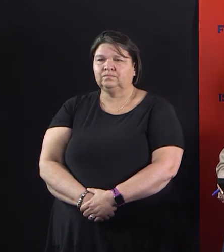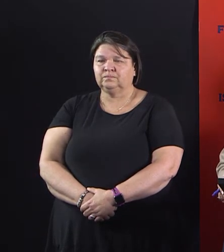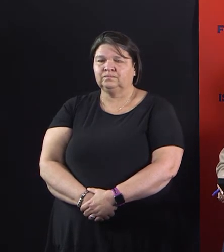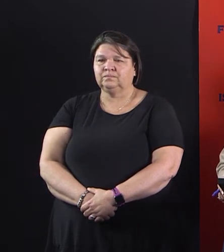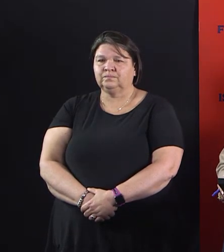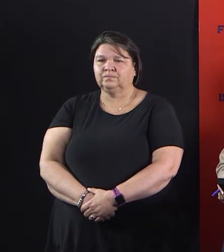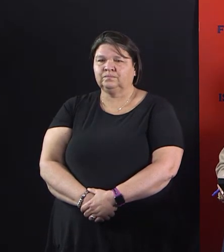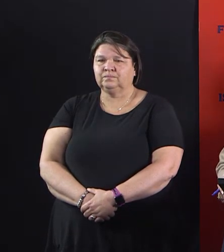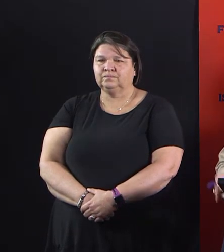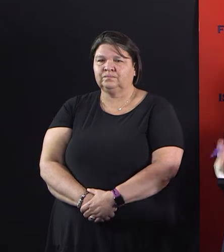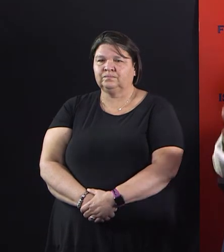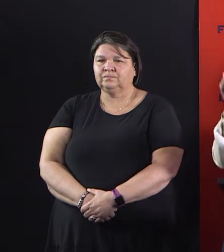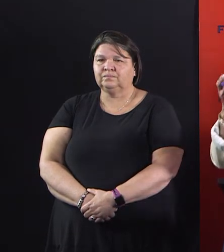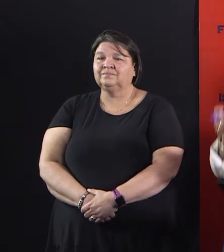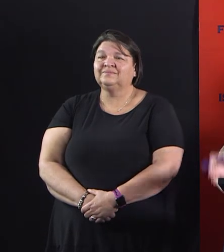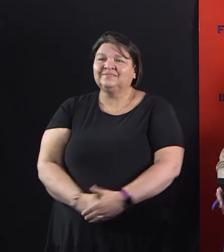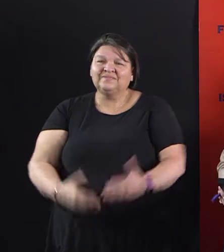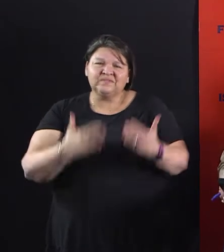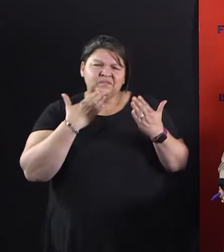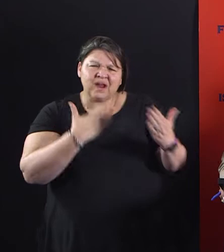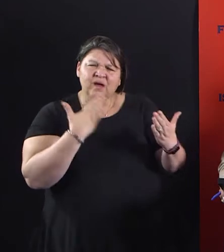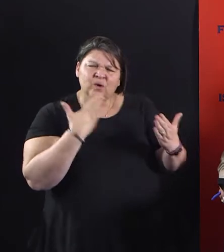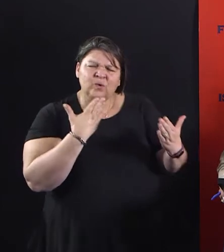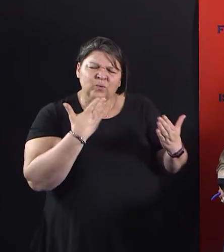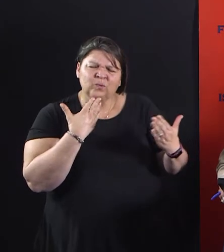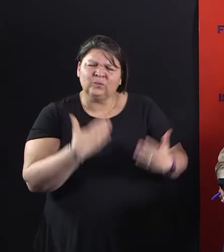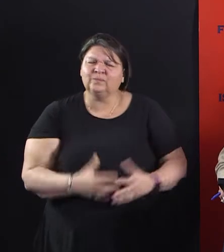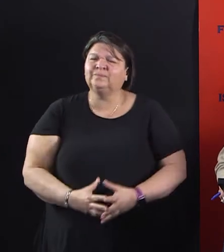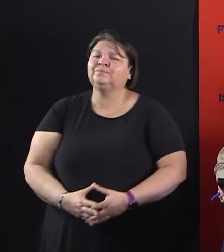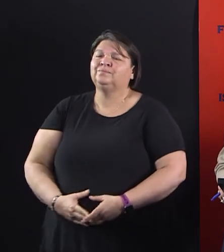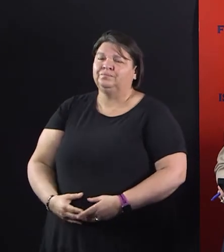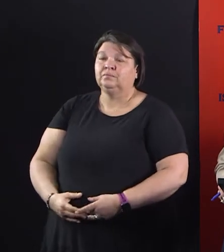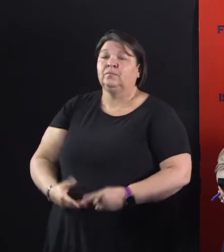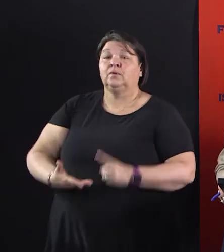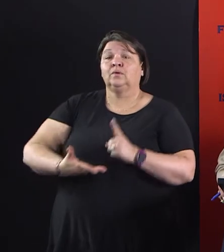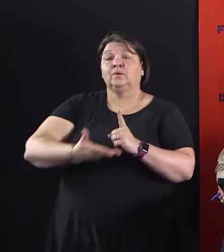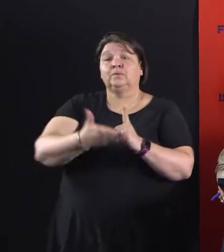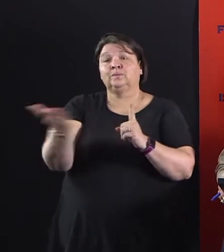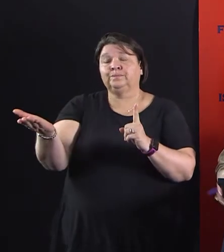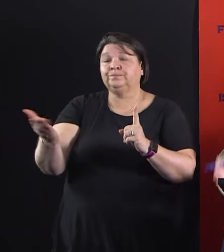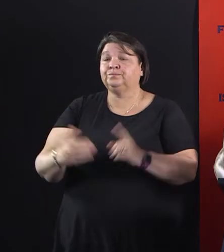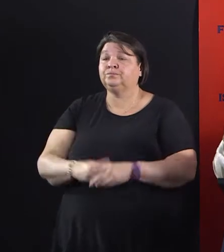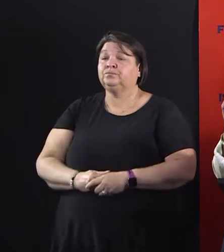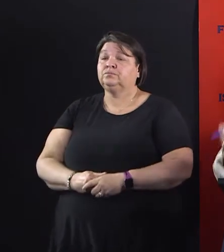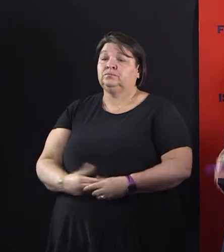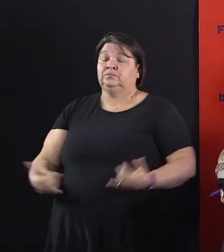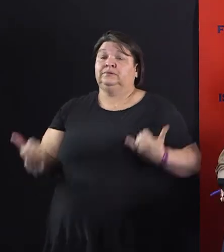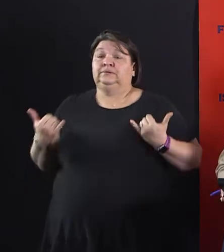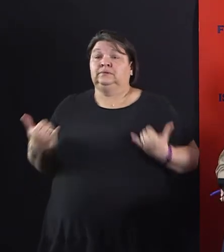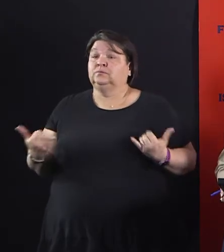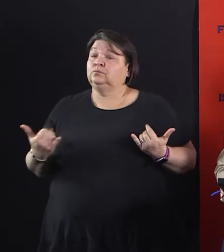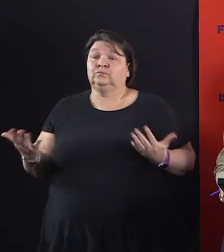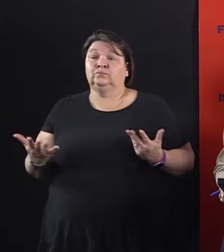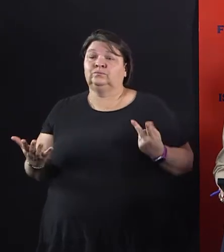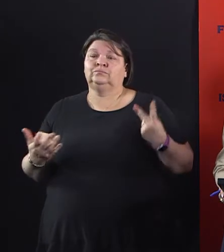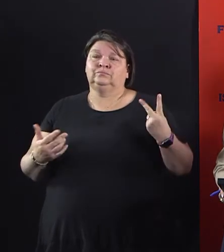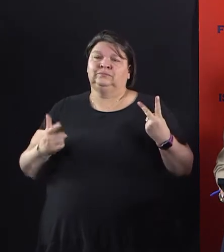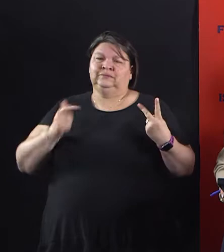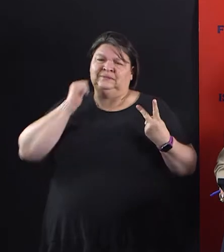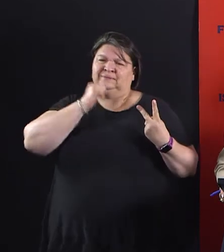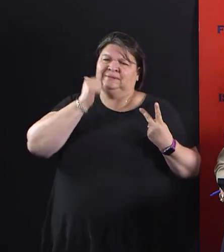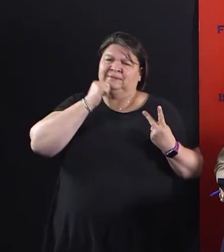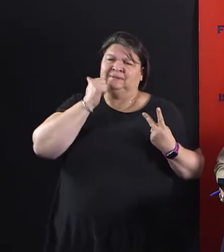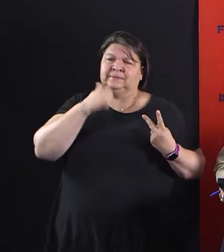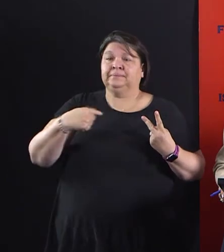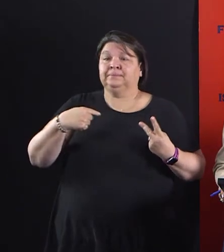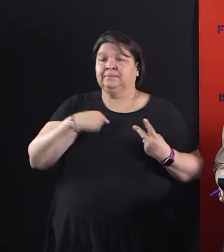crítica. Daniel, thank you. For you folks, Daniel and I've been doing two of these a day. I've been doing the first one at 4:30 and following